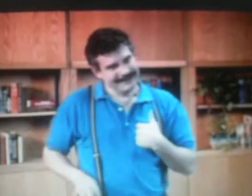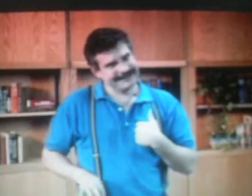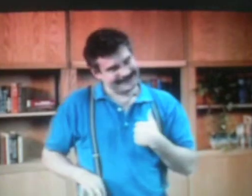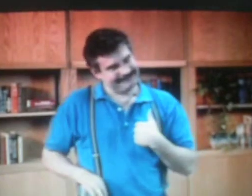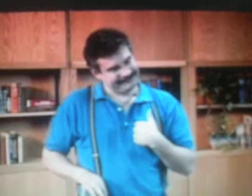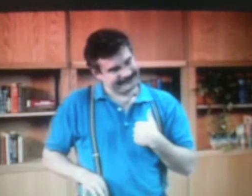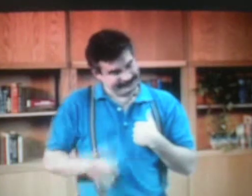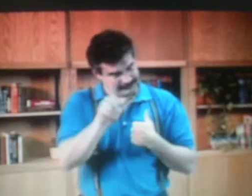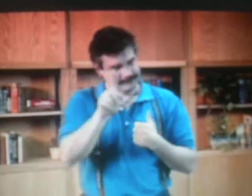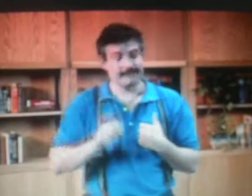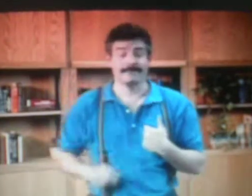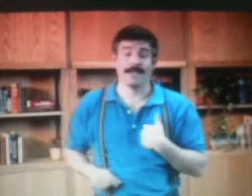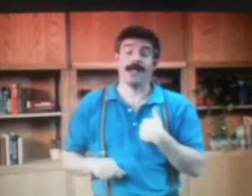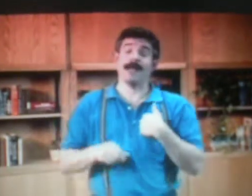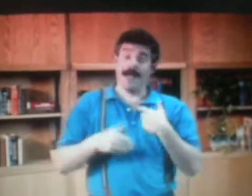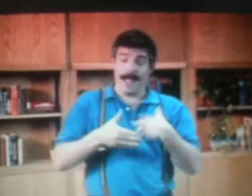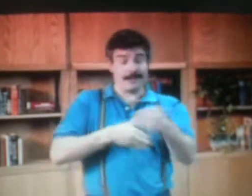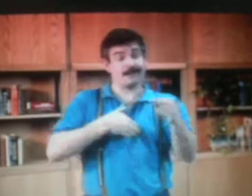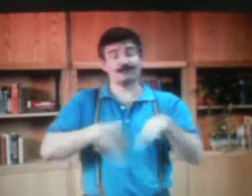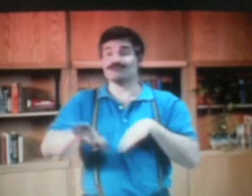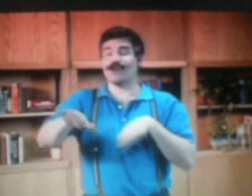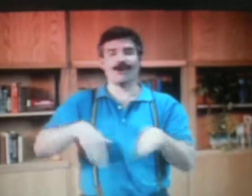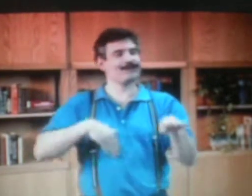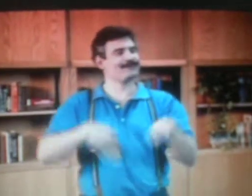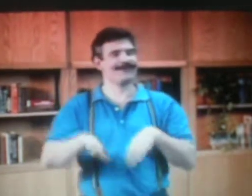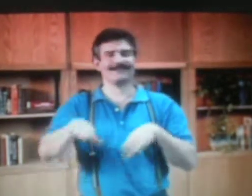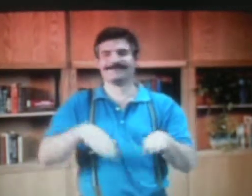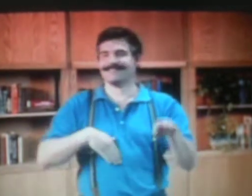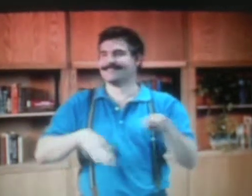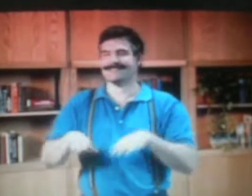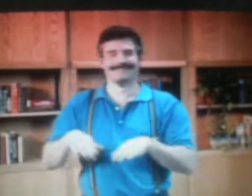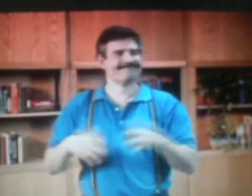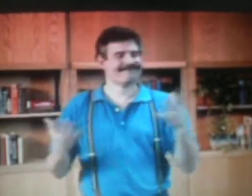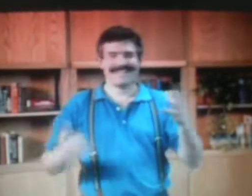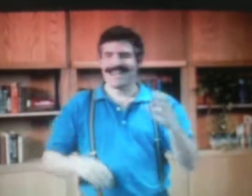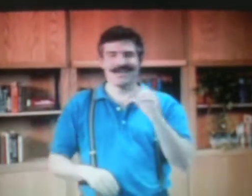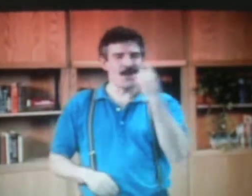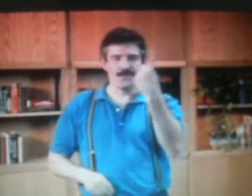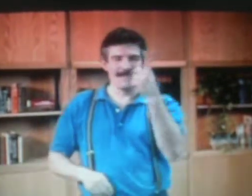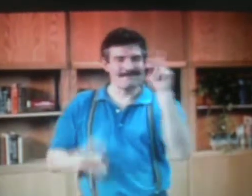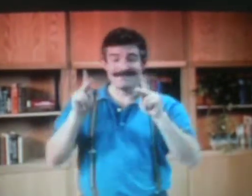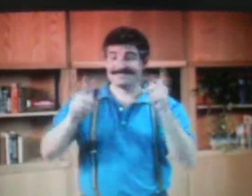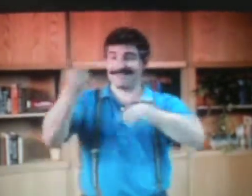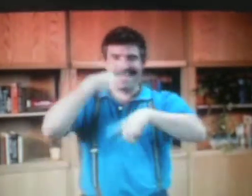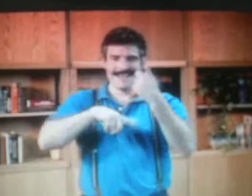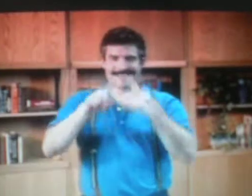it was important for me to keep a pencil and a pad. I had it in my front pocket, so I looked like a nerd.